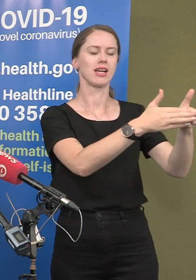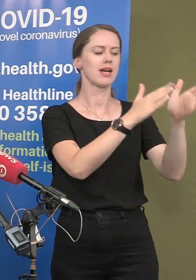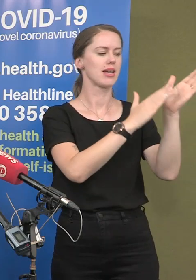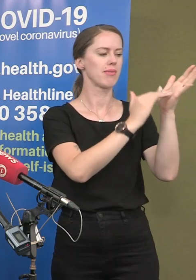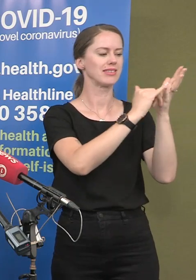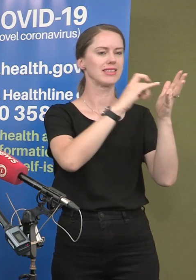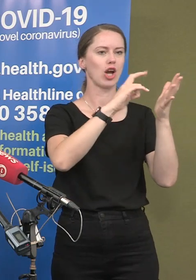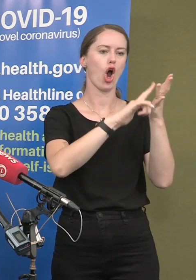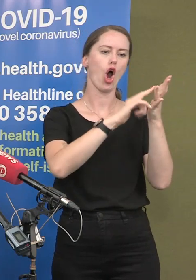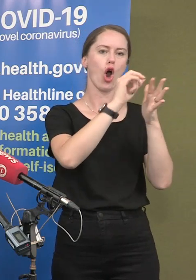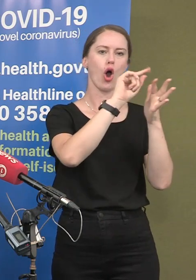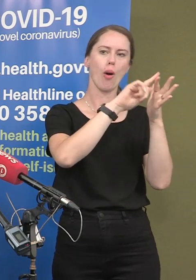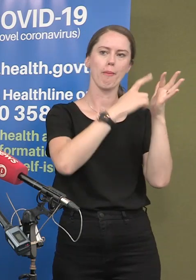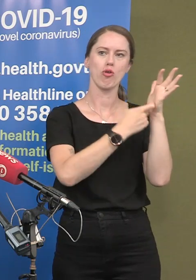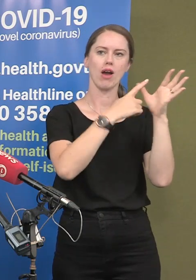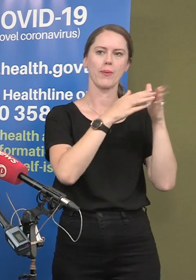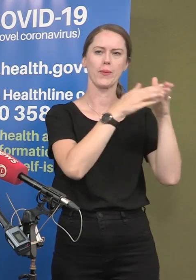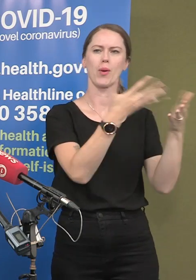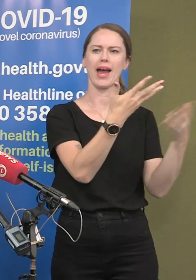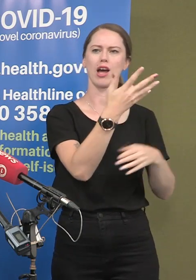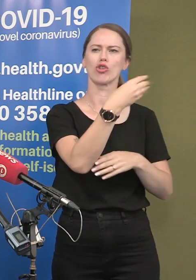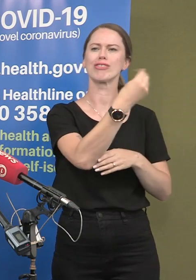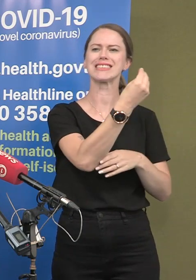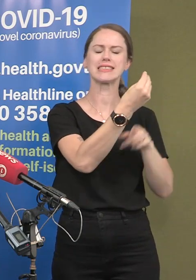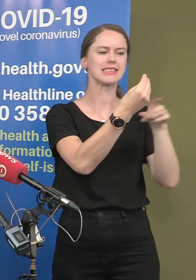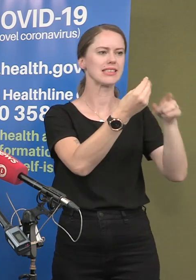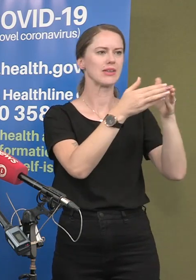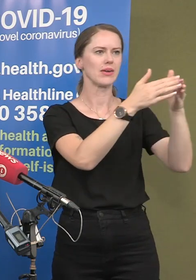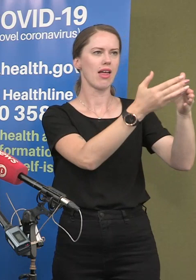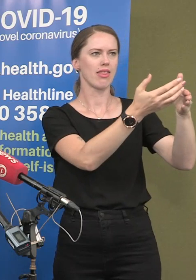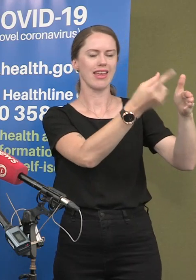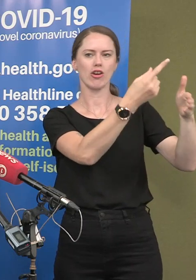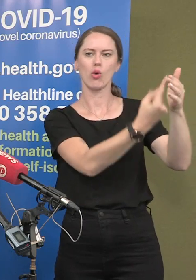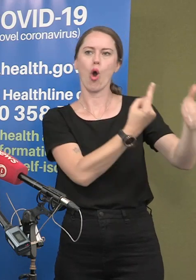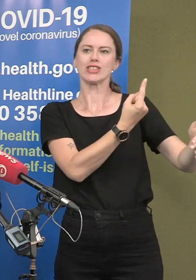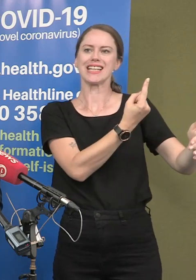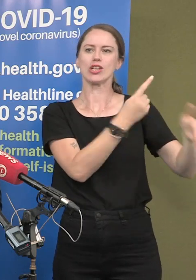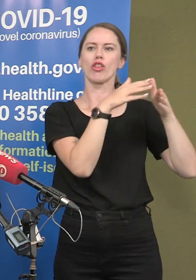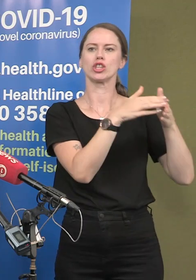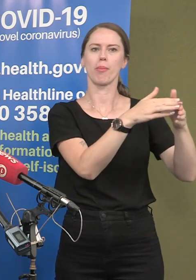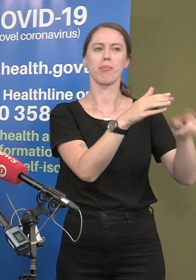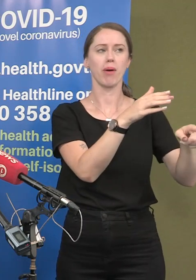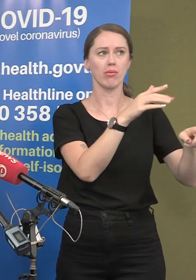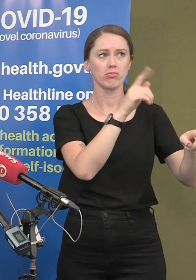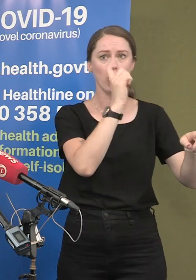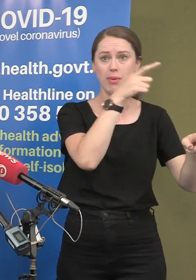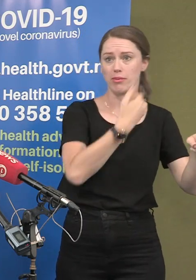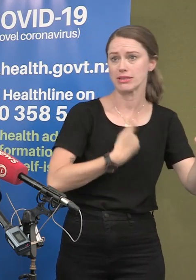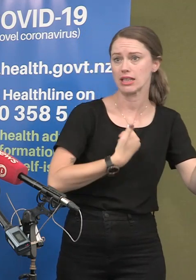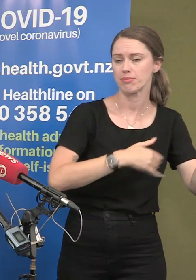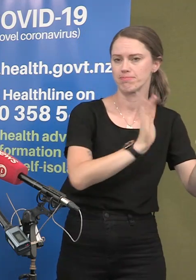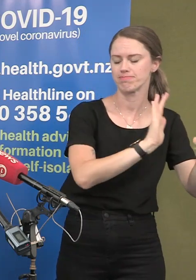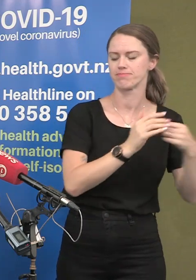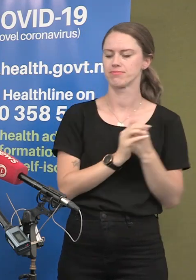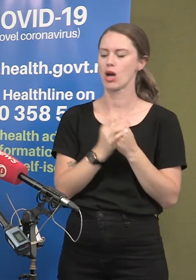MSC Opera off the coast of Greece, and also we are not aware of any health concerns for those New Zealanders. There is